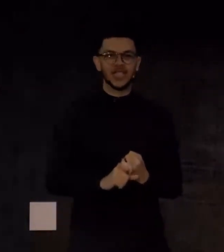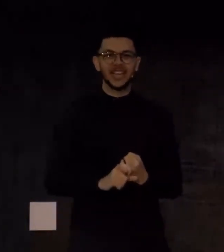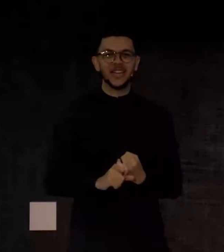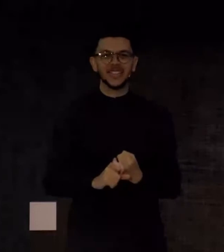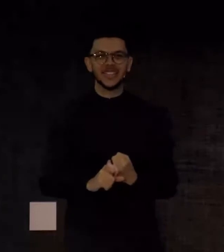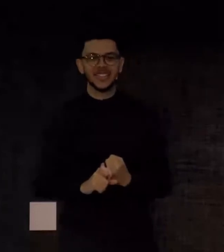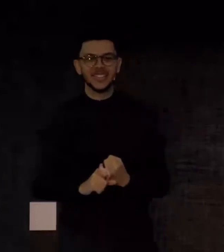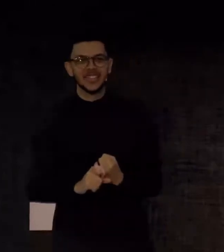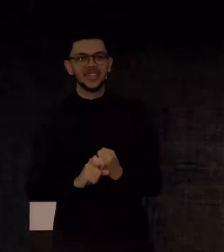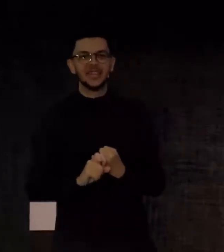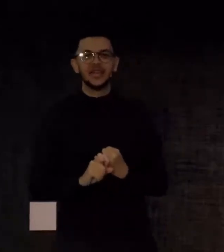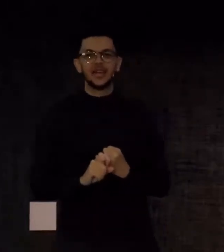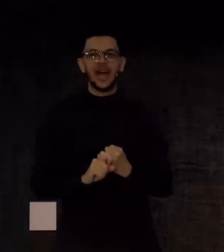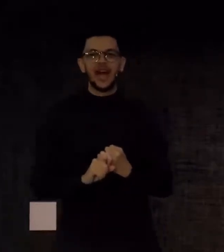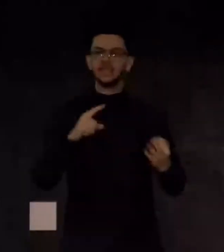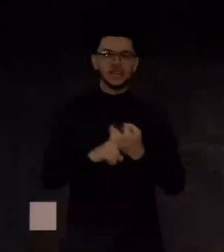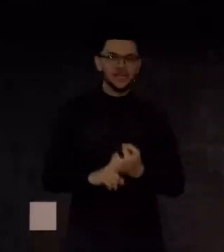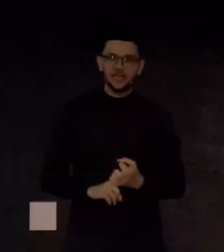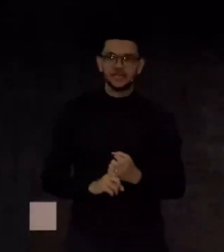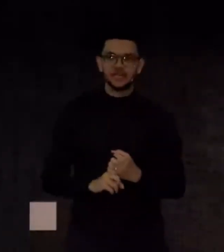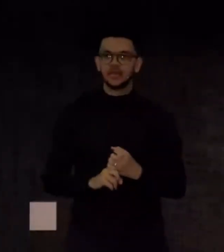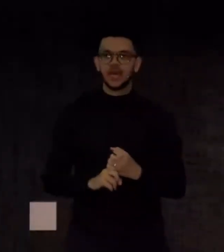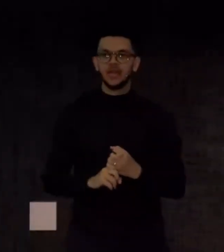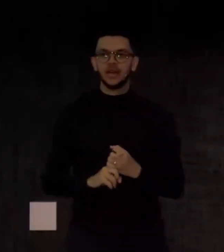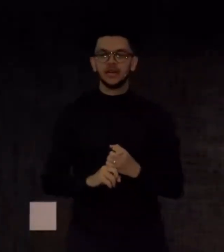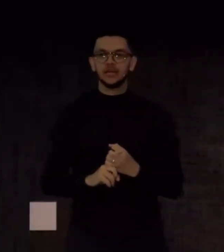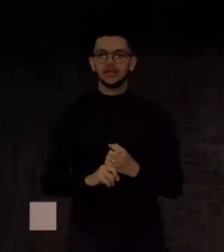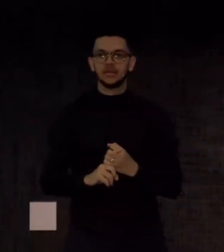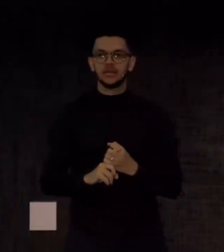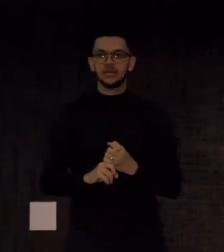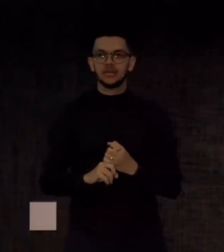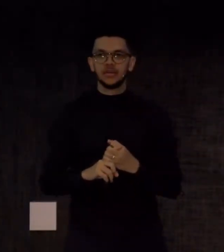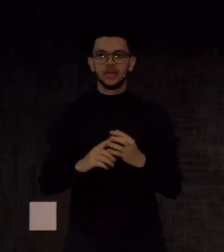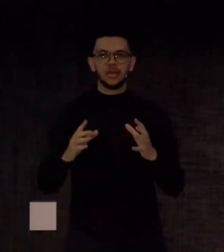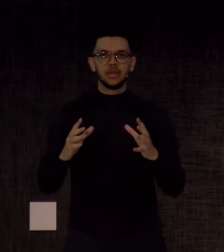for 10 years, and even if the